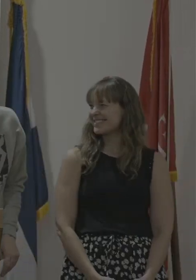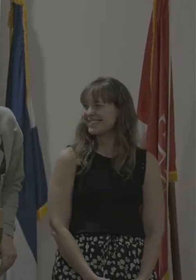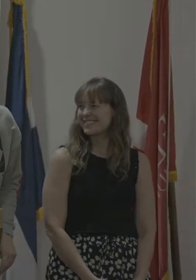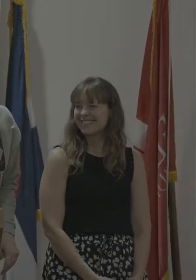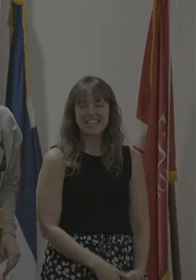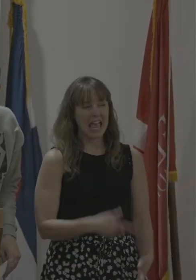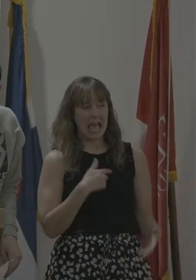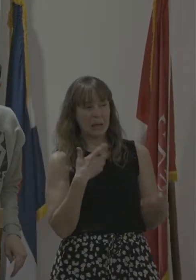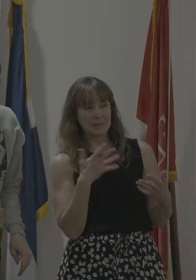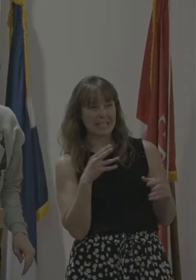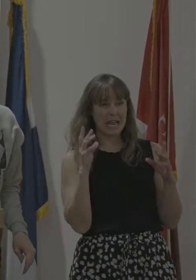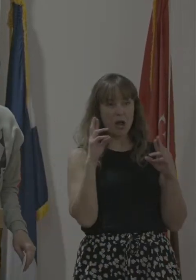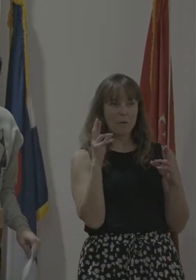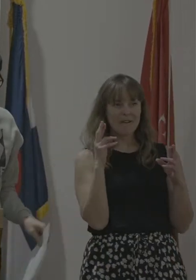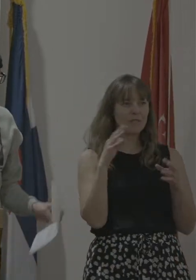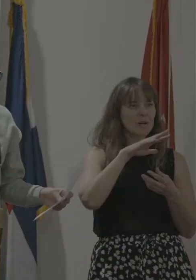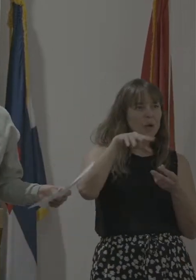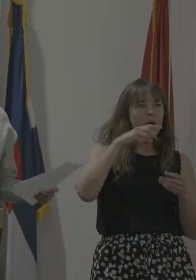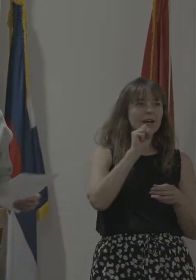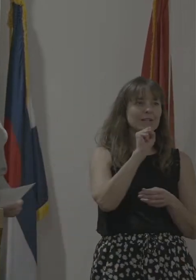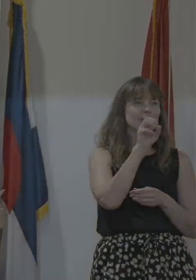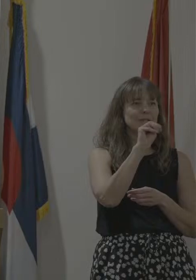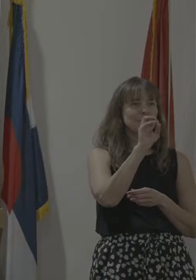I was kind of hoping for a smoke machine.